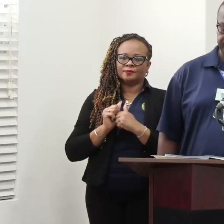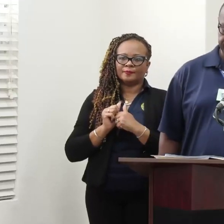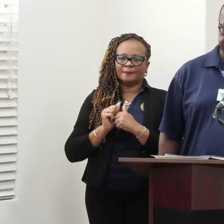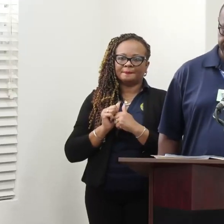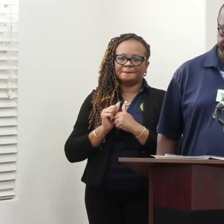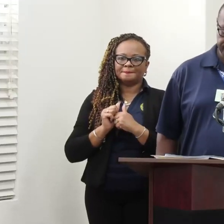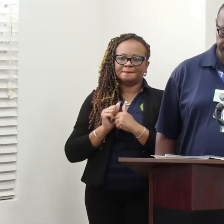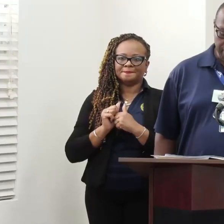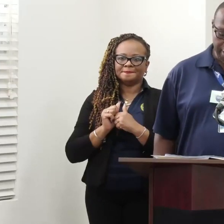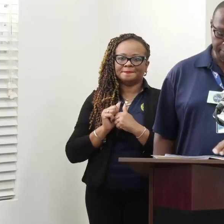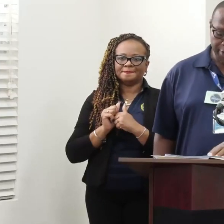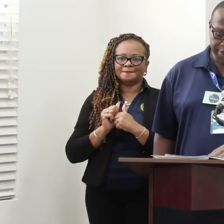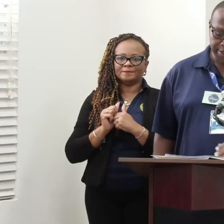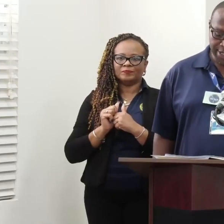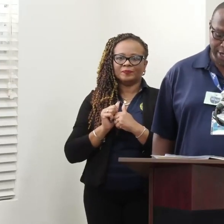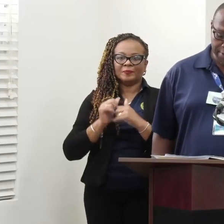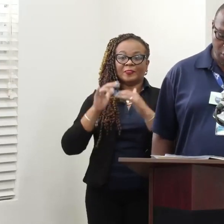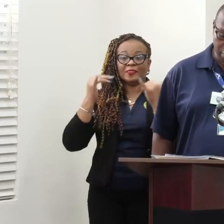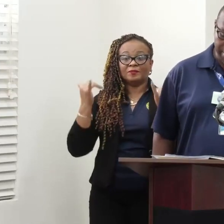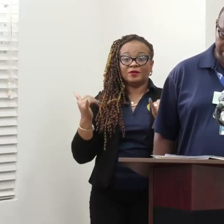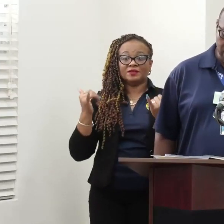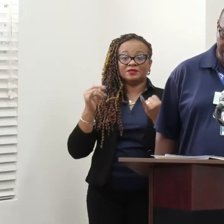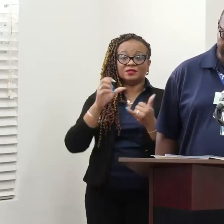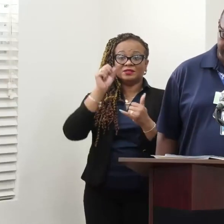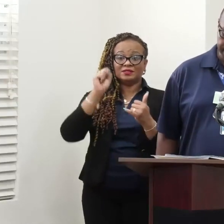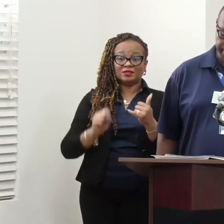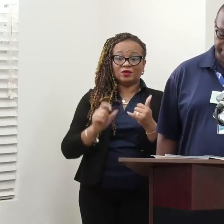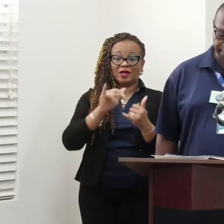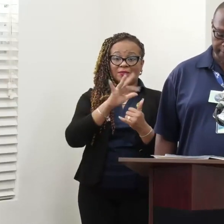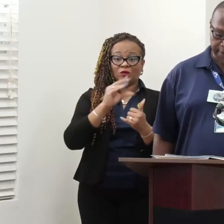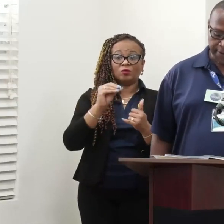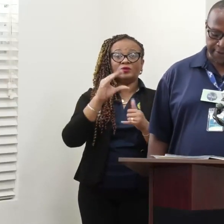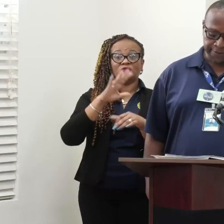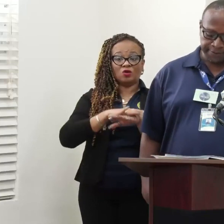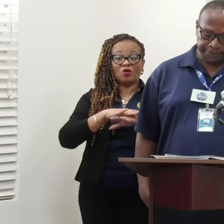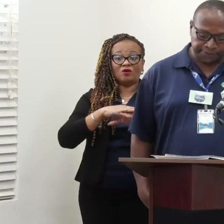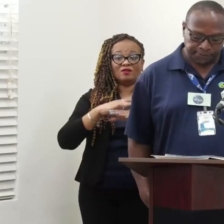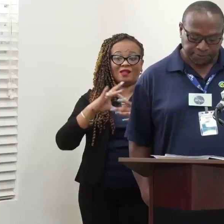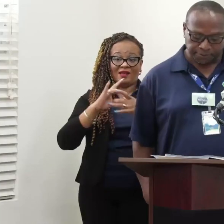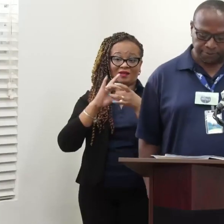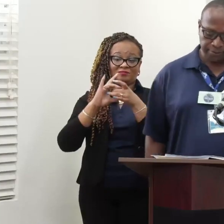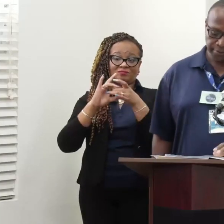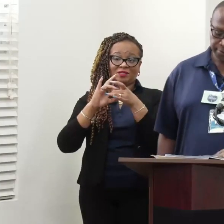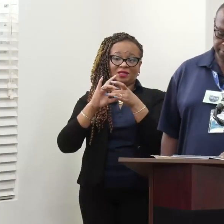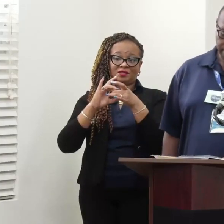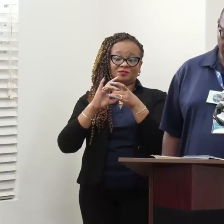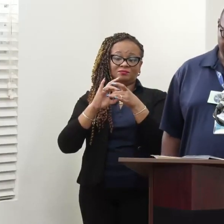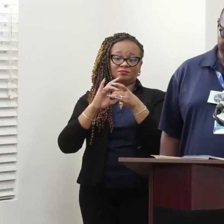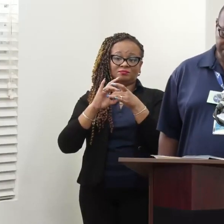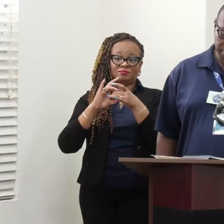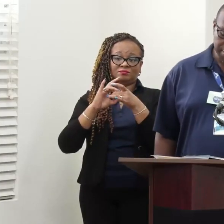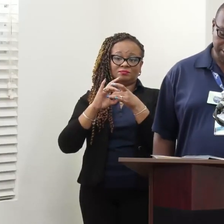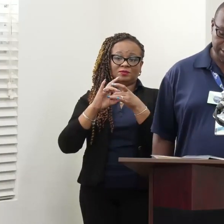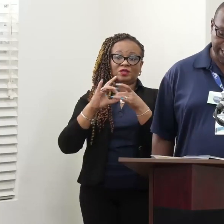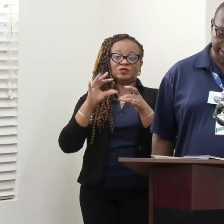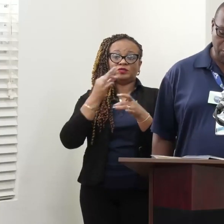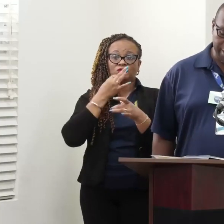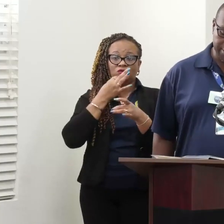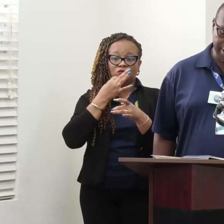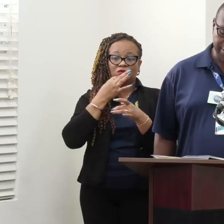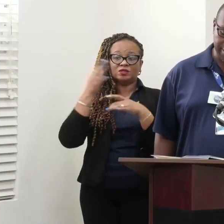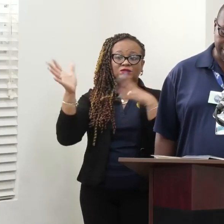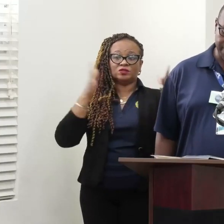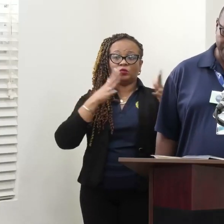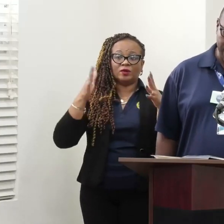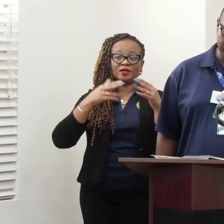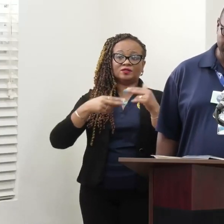yo pa lumière. At present, South Abaco remains online. South Abaco gen lumière. However, as soon as sustained